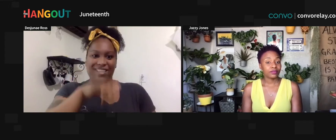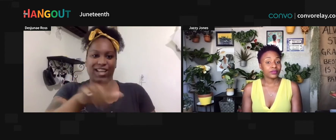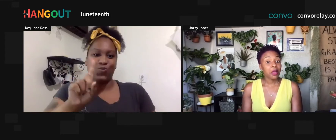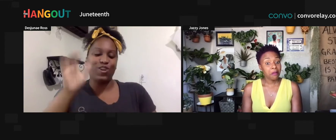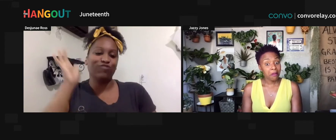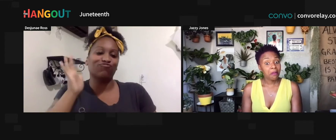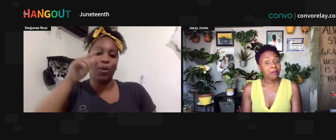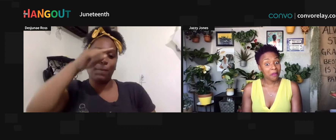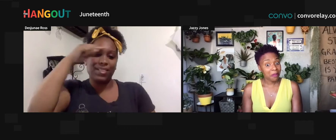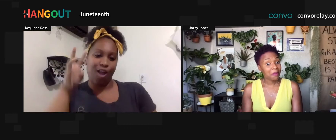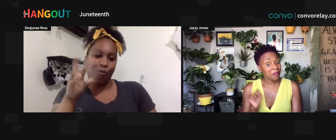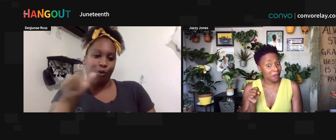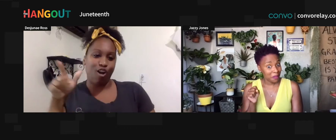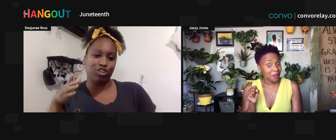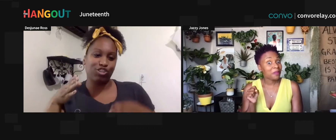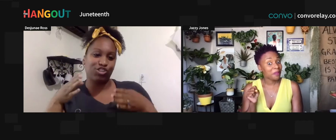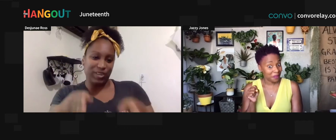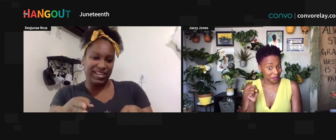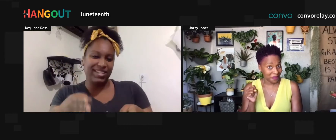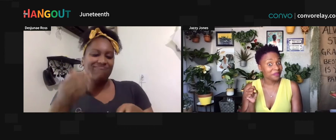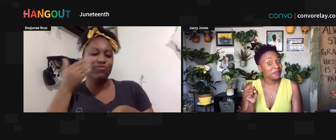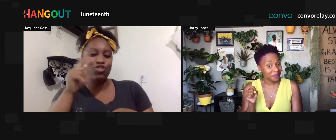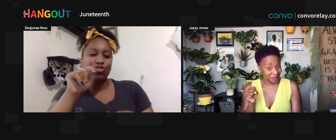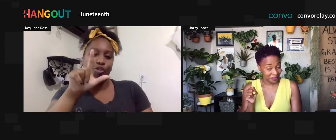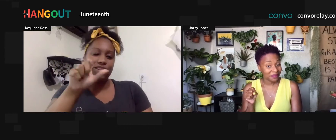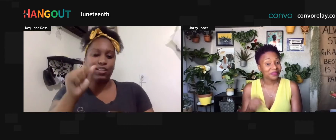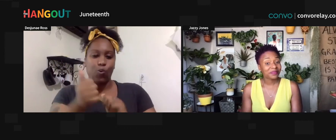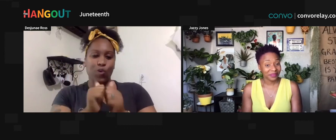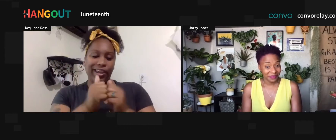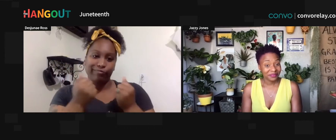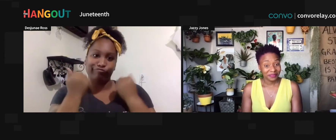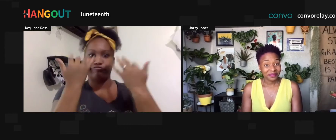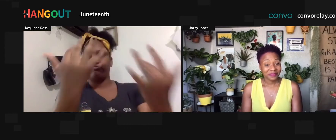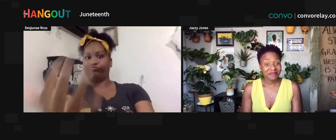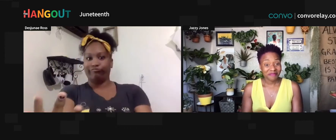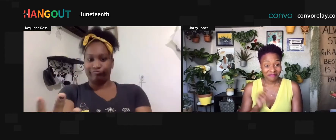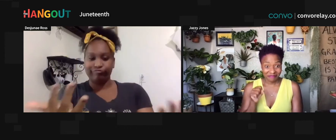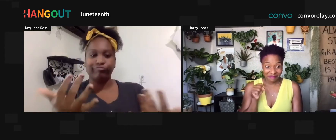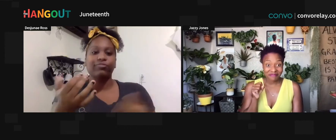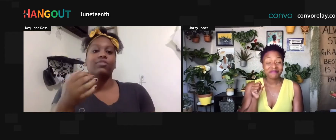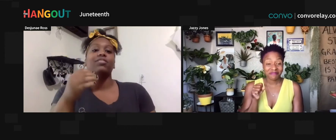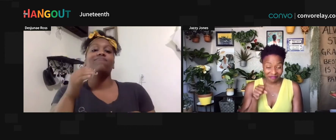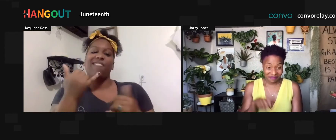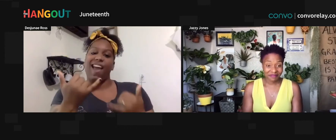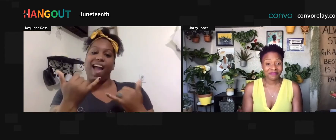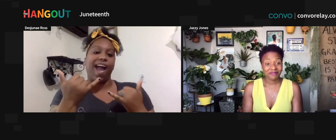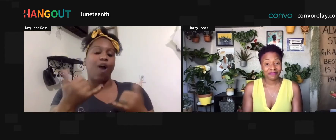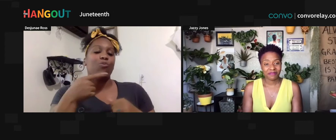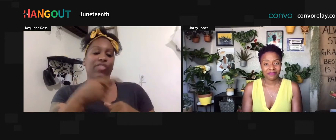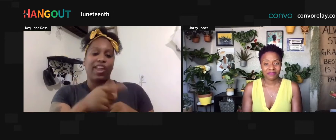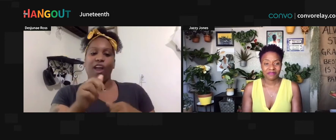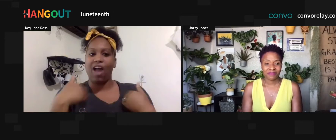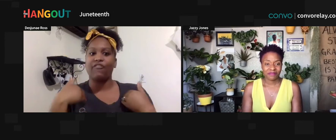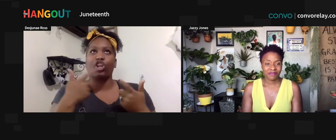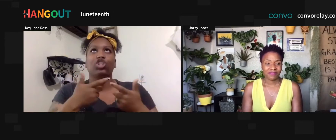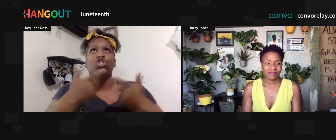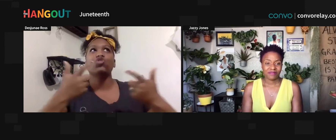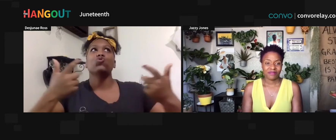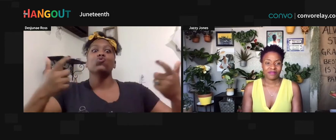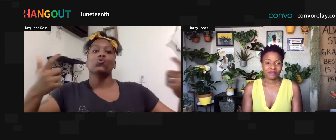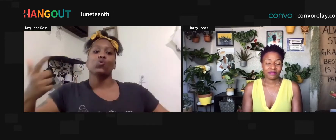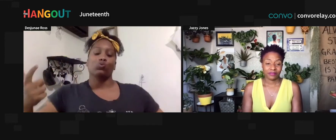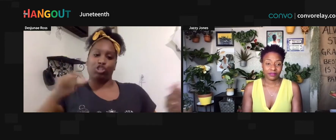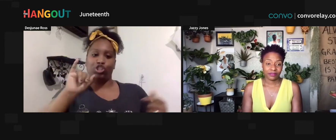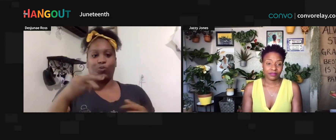thinking about going to where I grew up, where the Black Wall Street was in Alabama. I'm thinking about going there